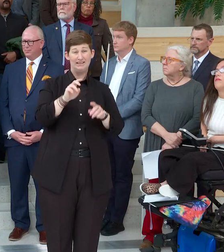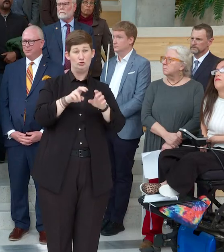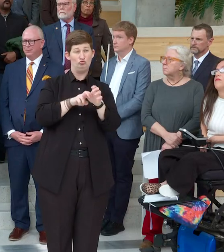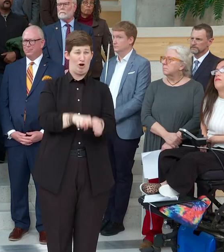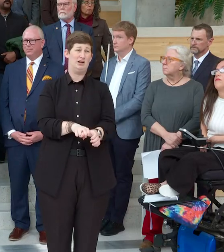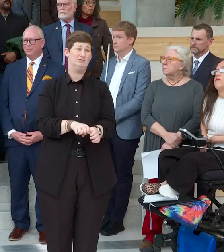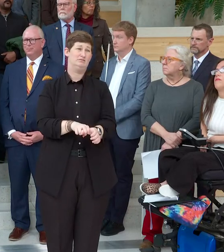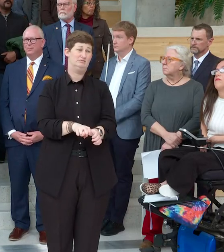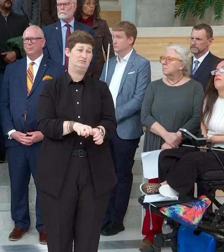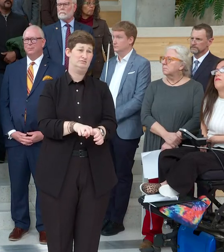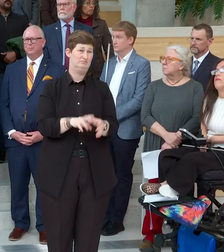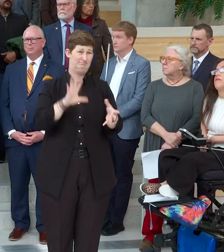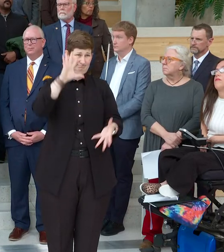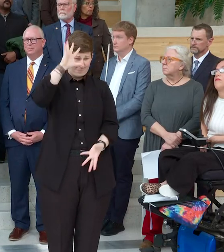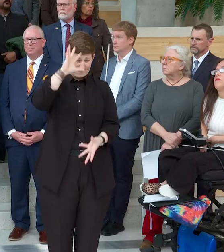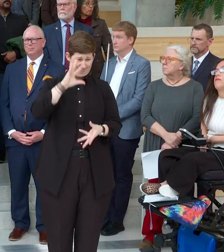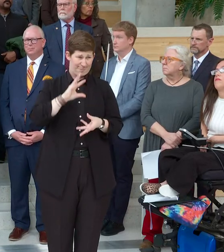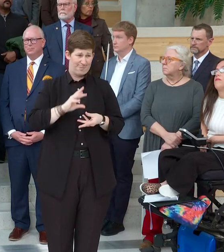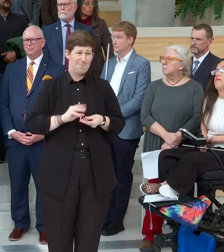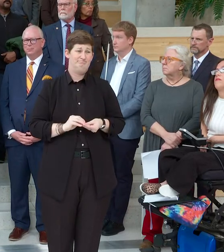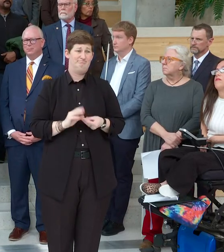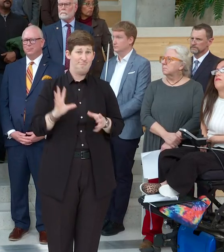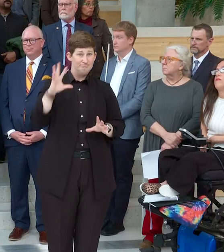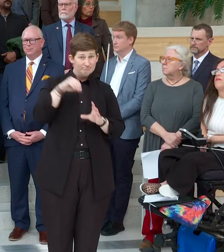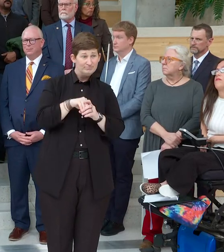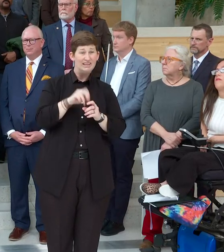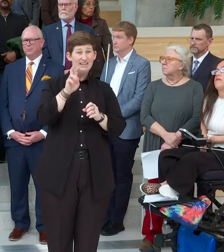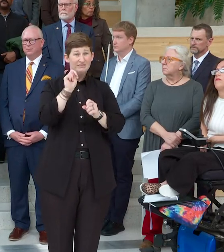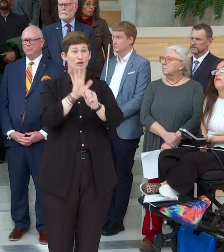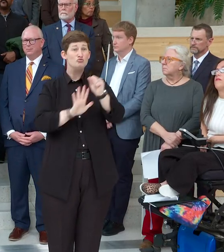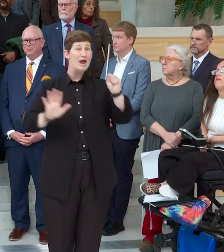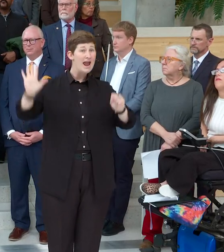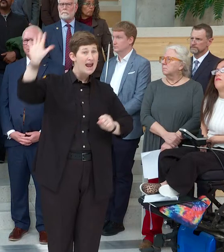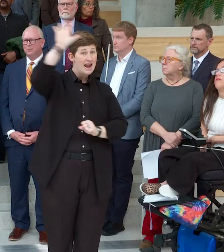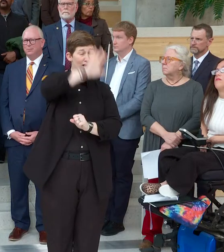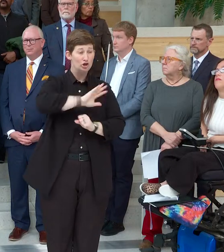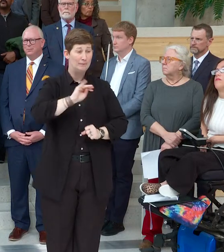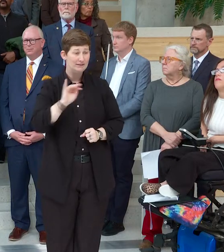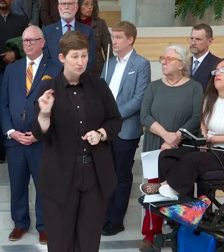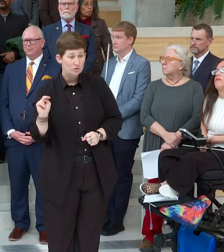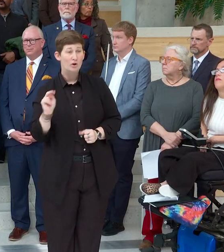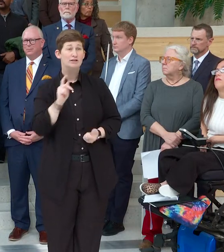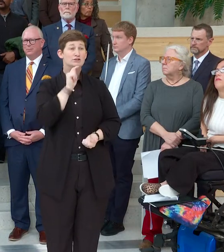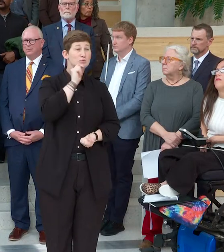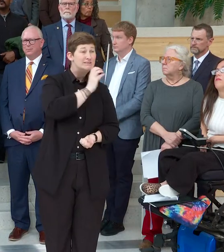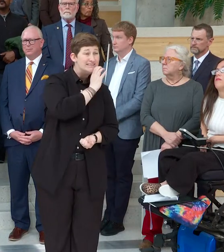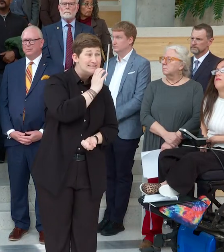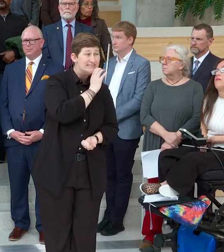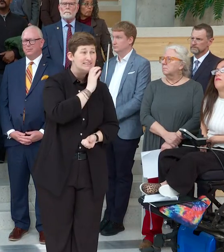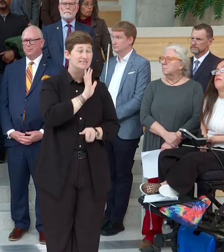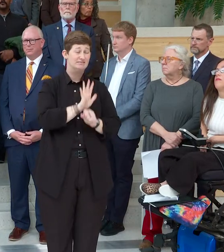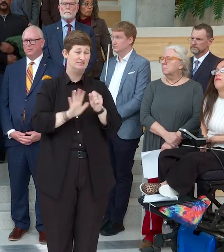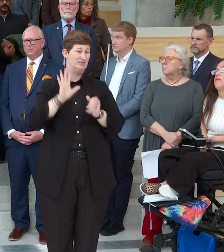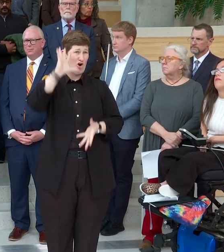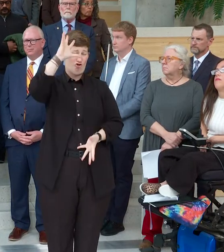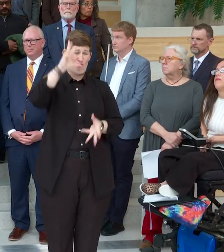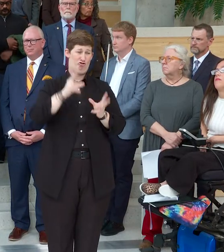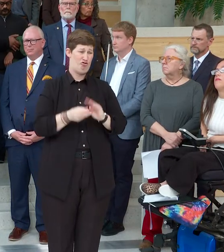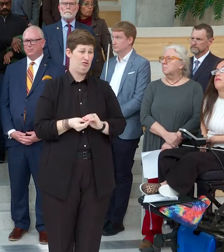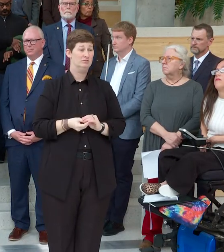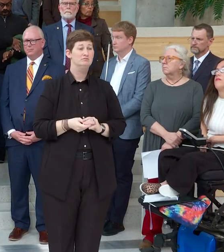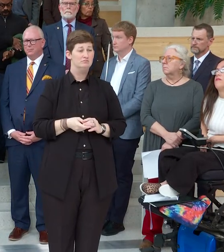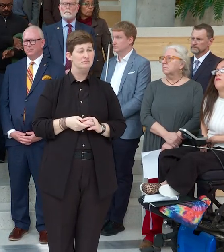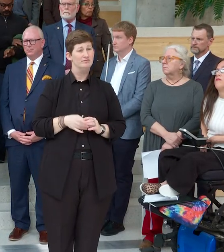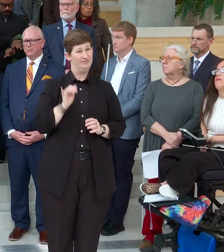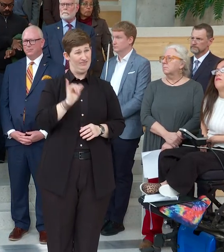It is inclusive of both Greater Minnesota as well as the Metro. That is the kind of data